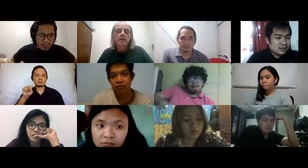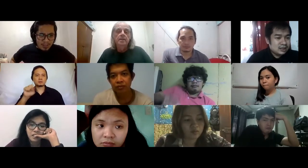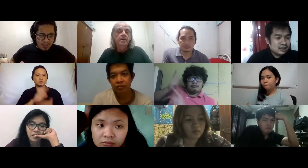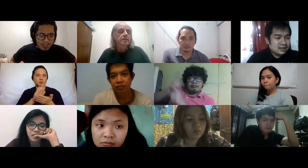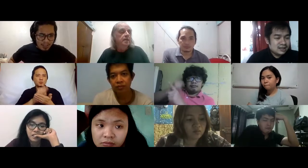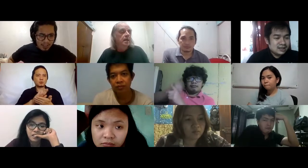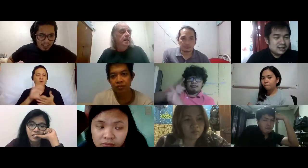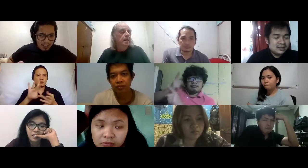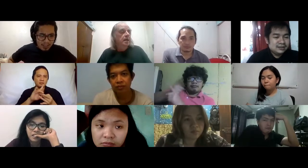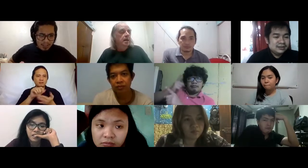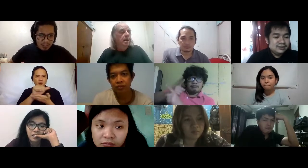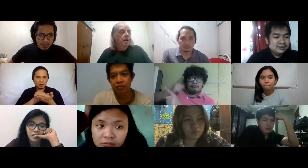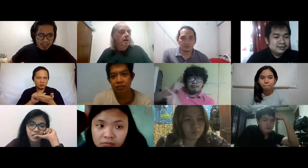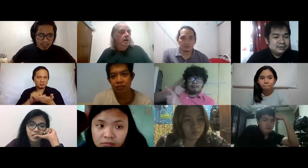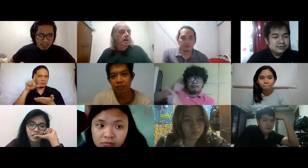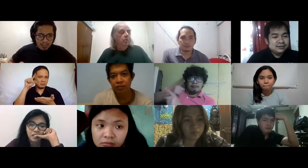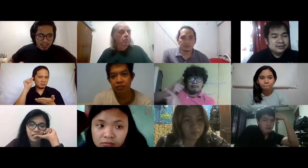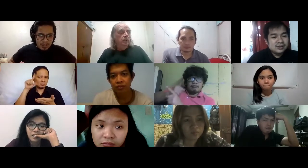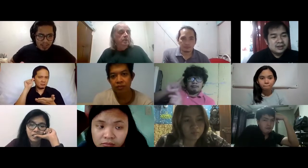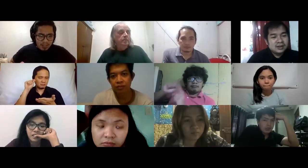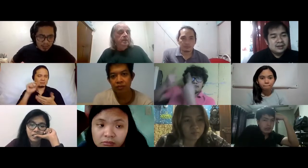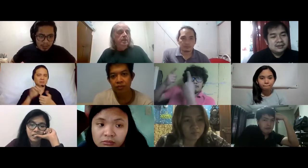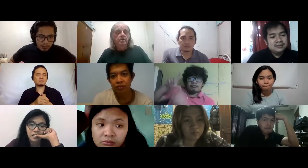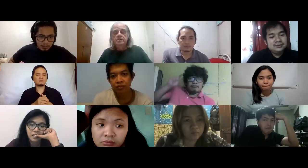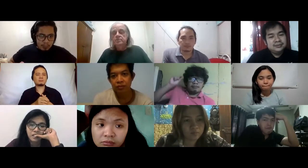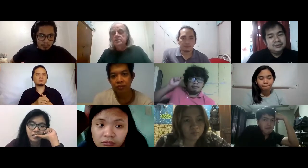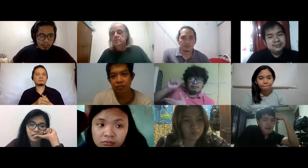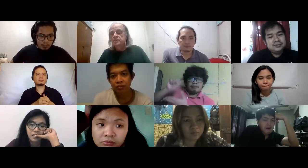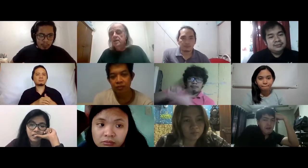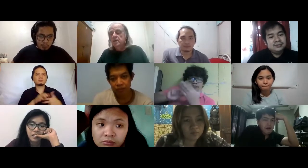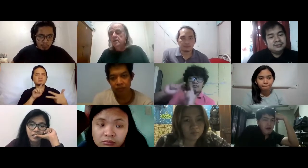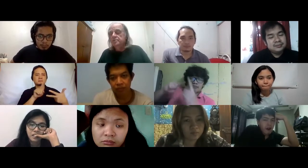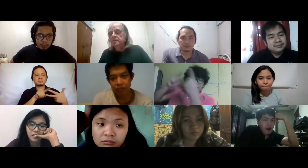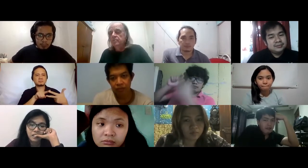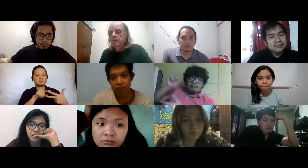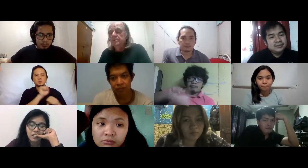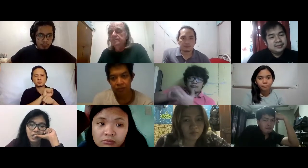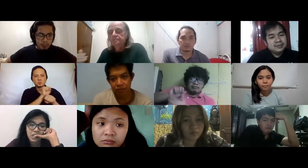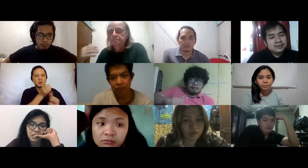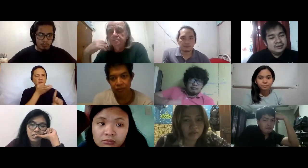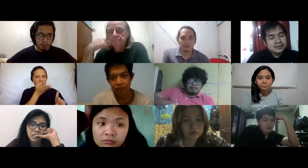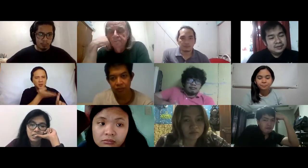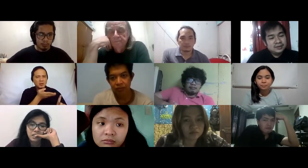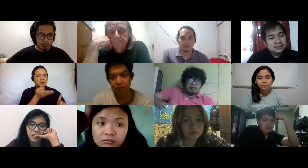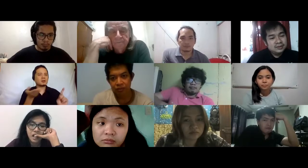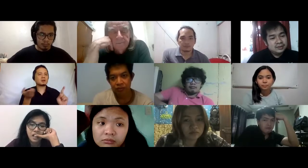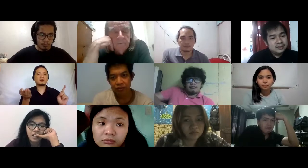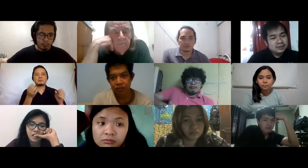at Gallaudet. Worked there many years. He was in the psychology department.